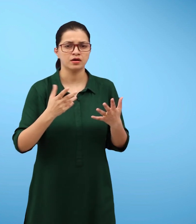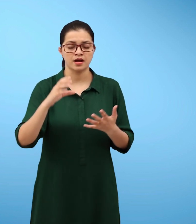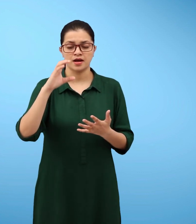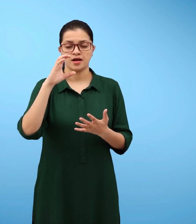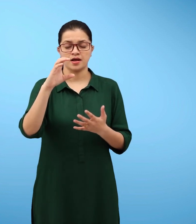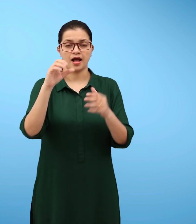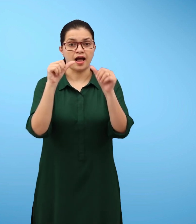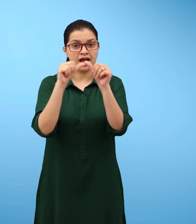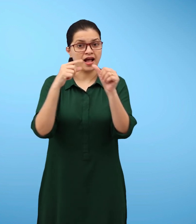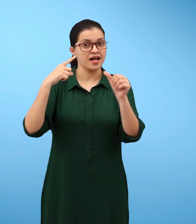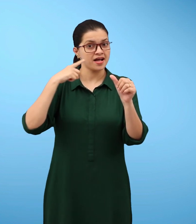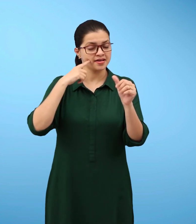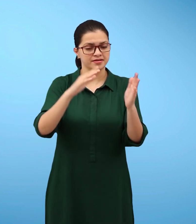By a man named Kai Lun.